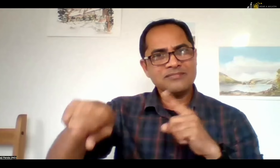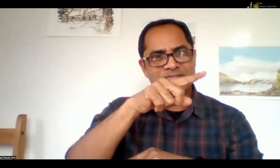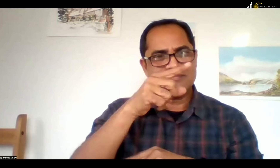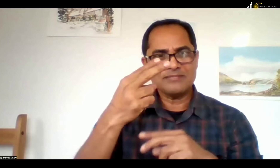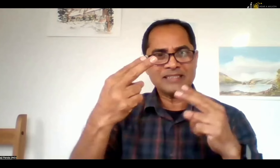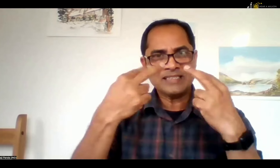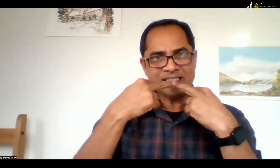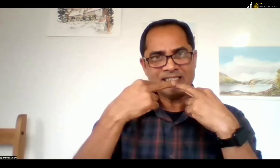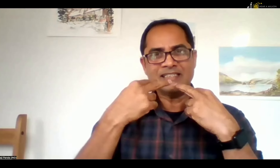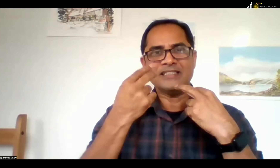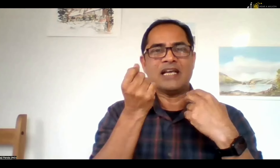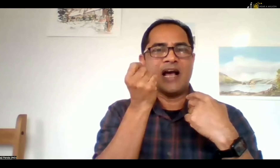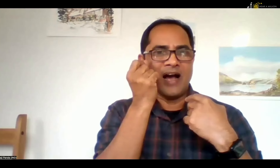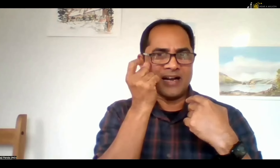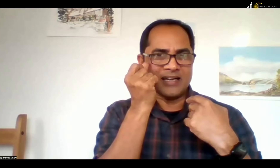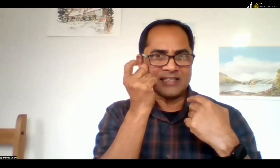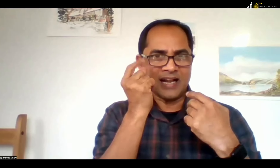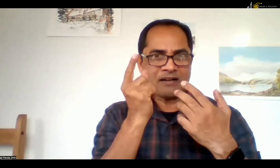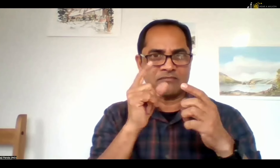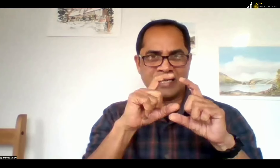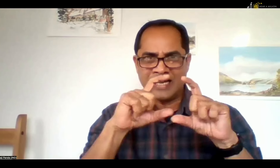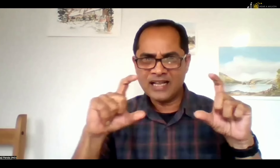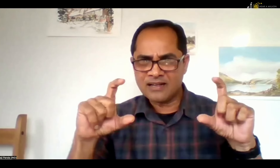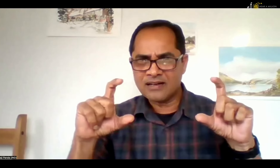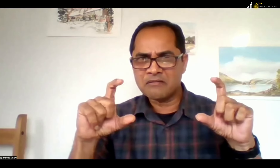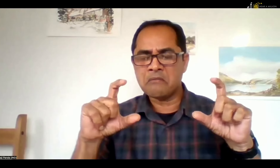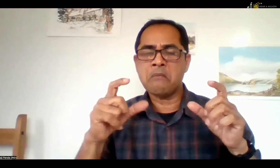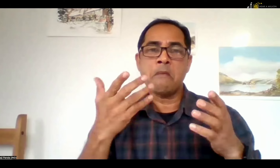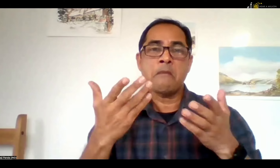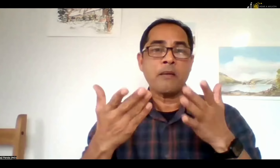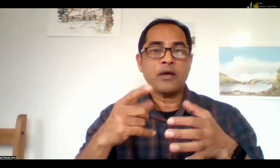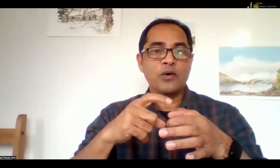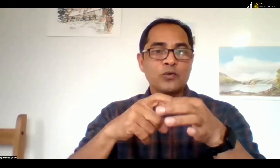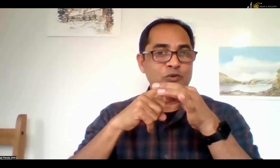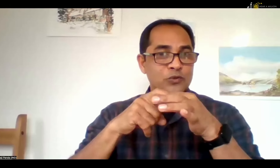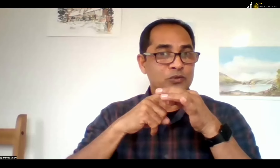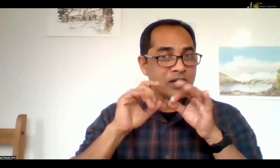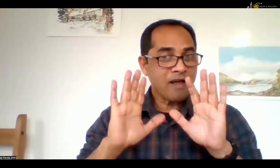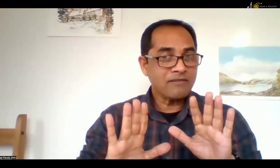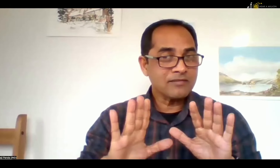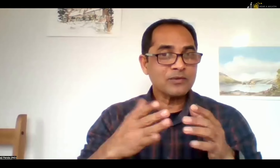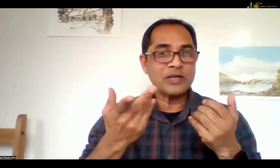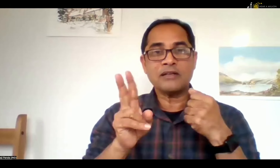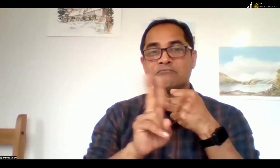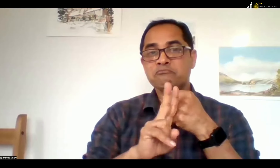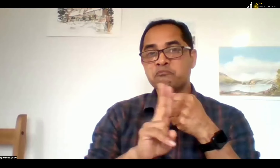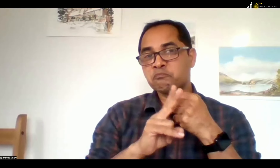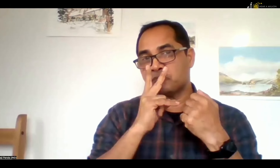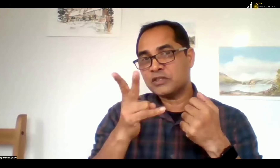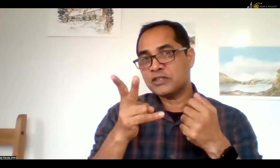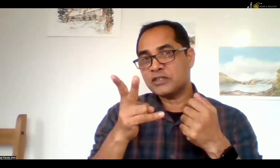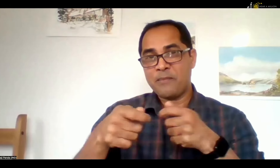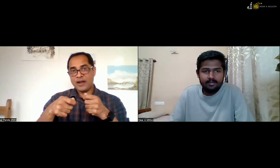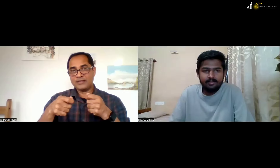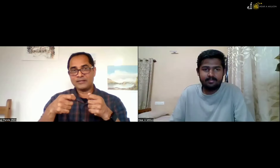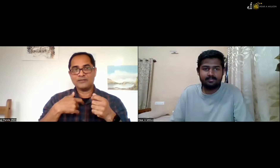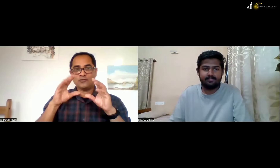coming together is very, very important. So hopefully all of us who've been seeing me understand what I'm talking about.